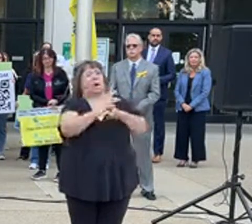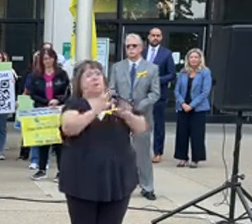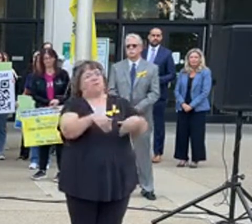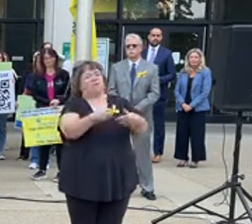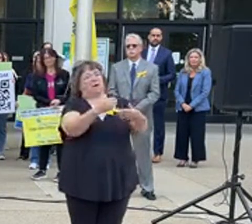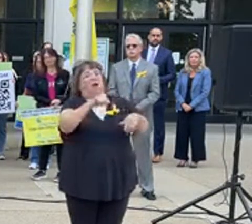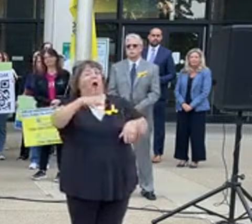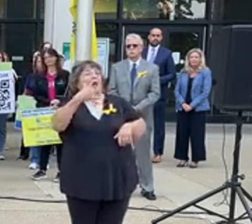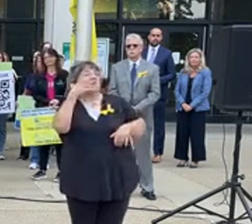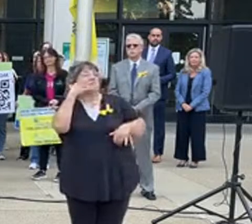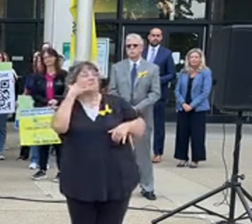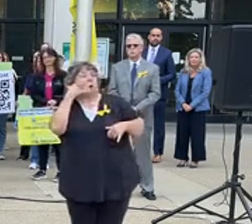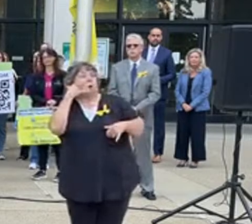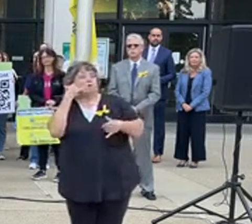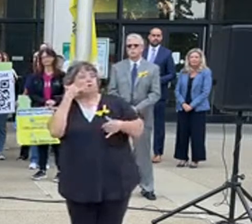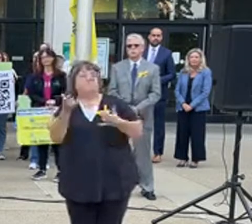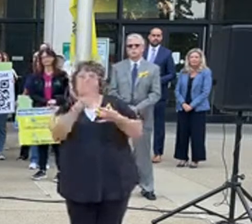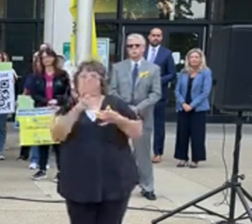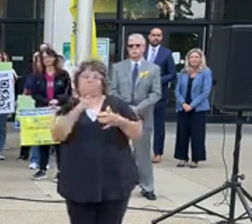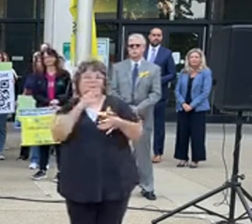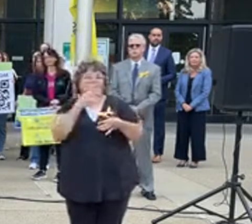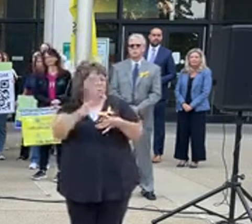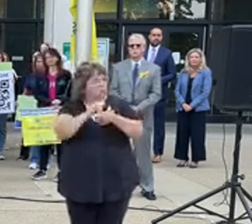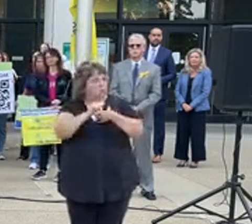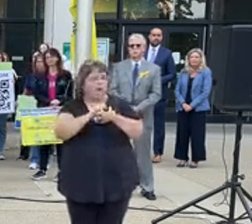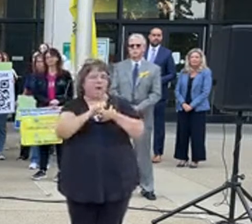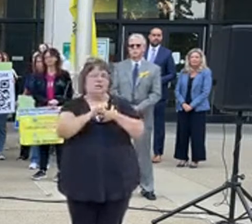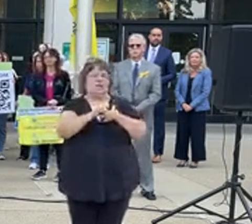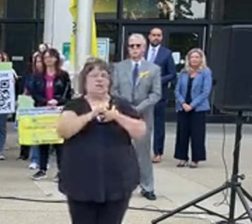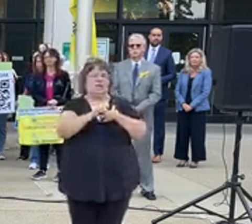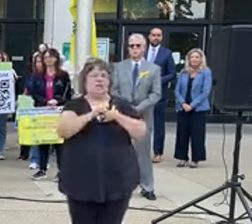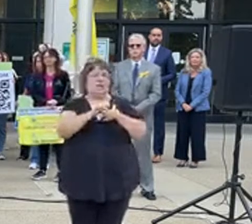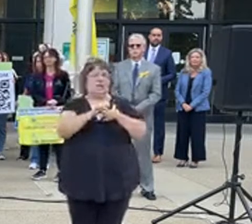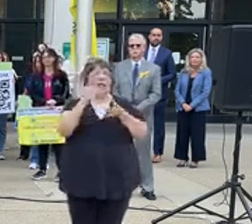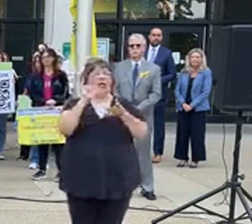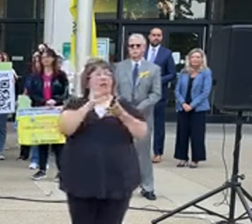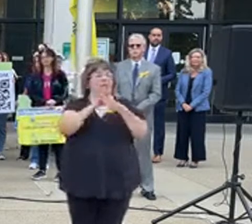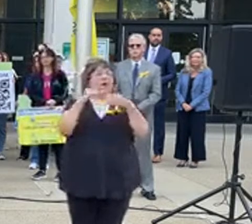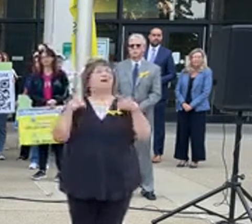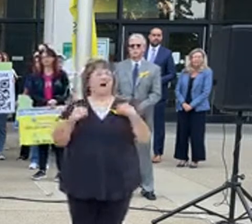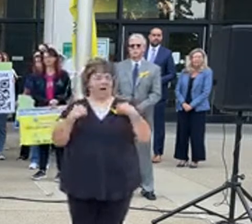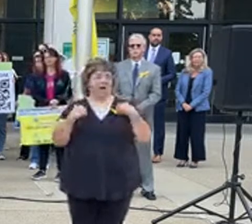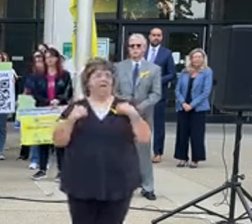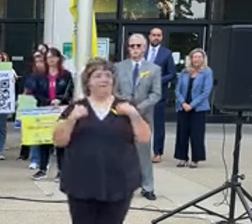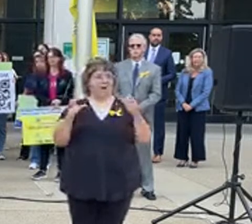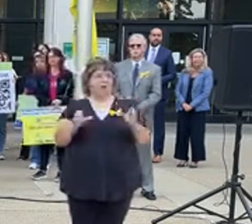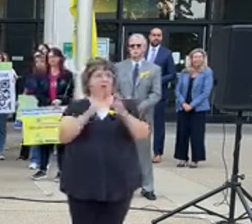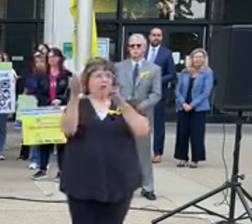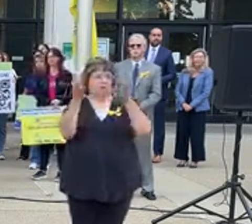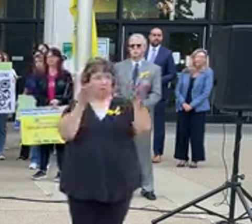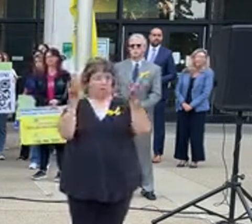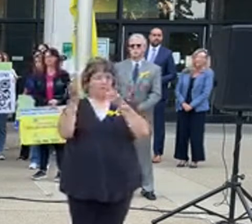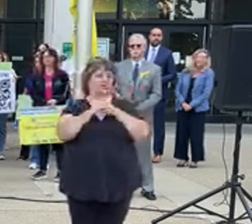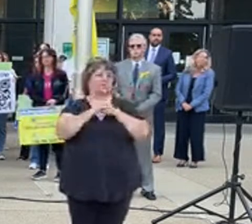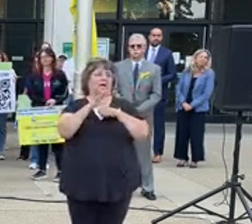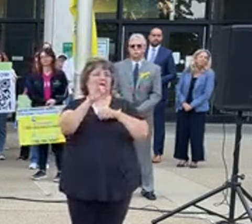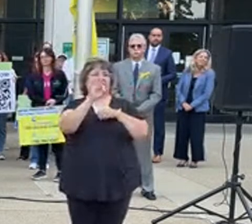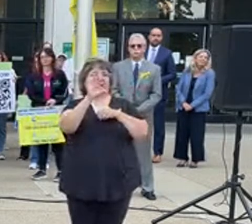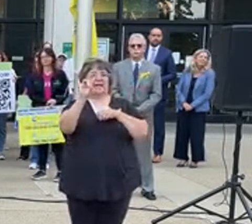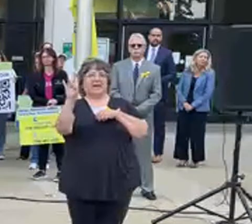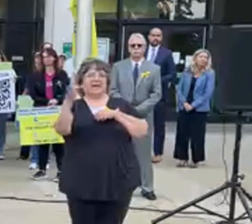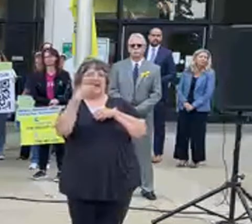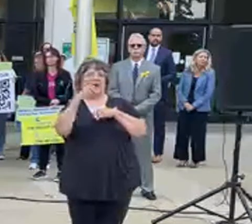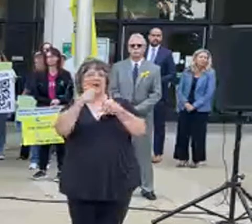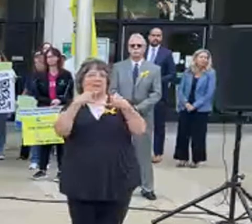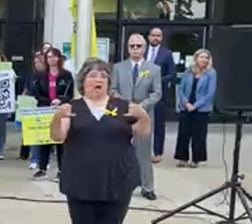Passionate mental health care provider on the other side of the line who's very well trained, and that's what they have at Crisis Services at the